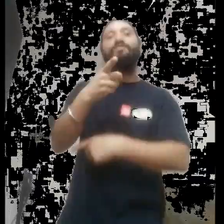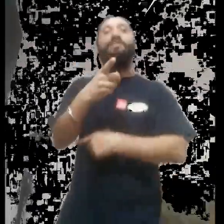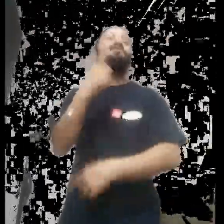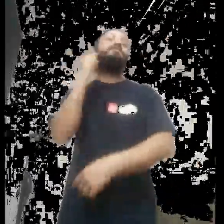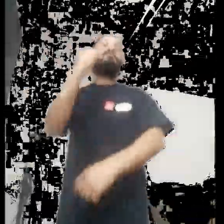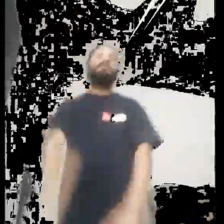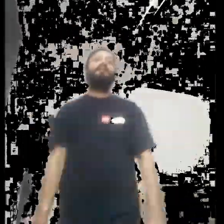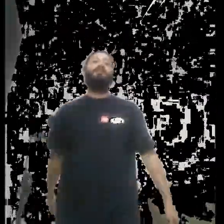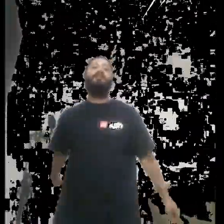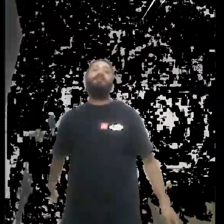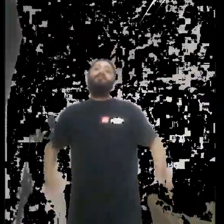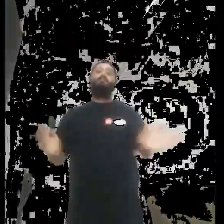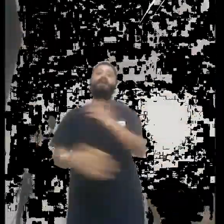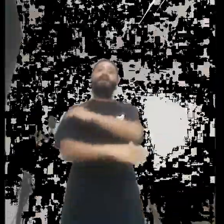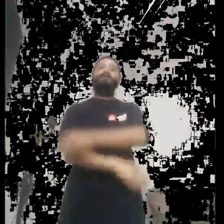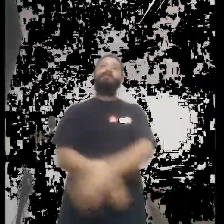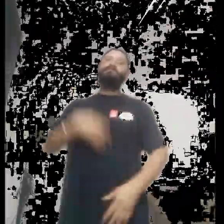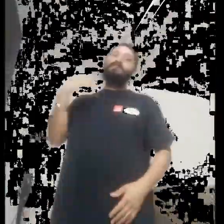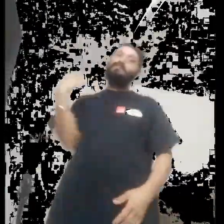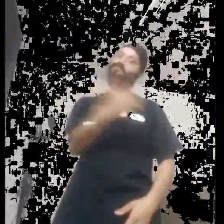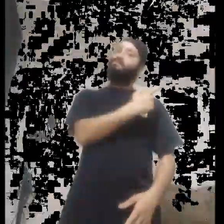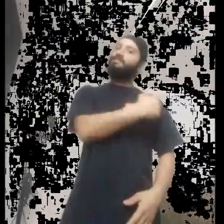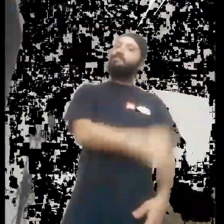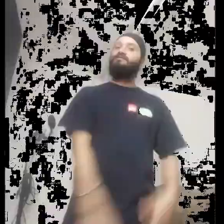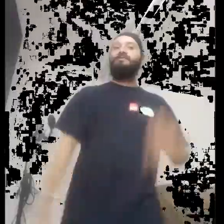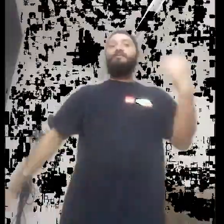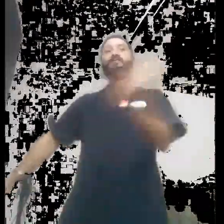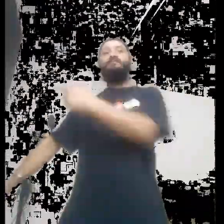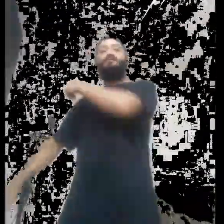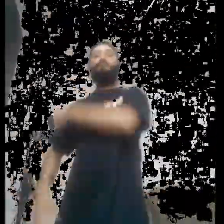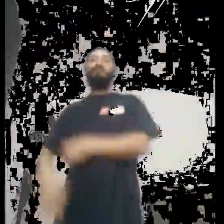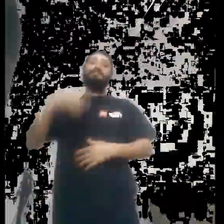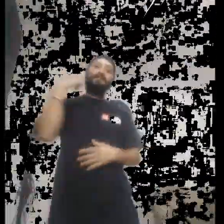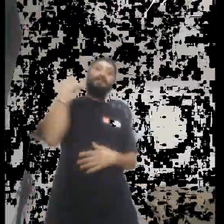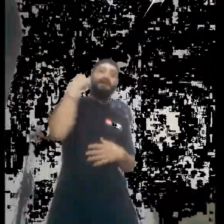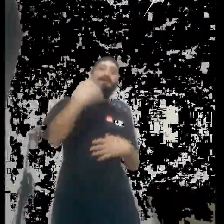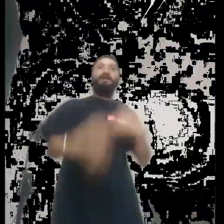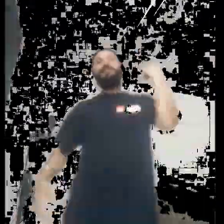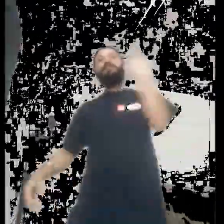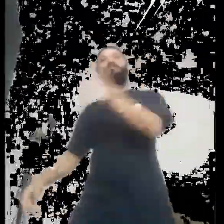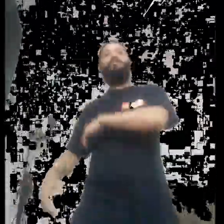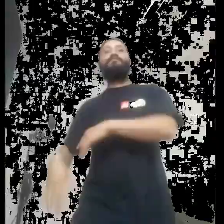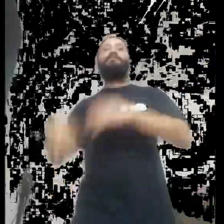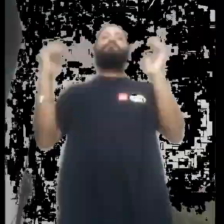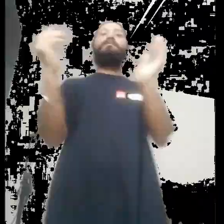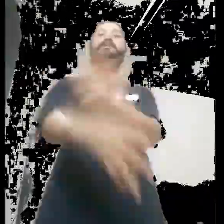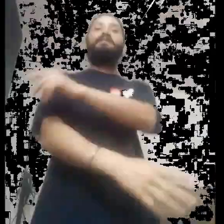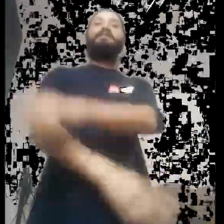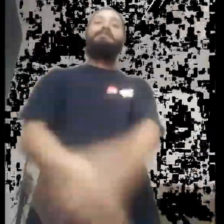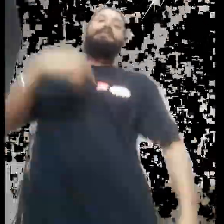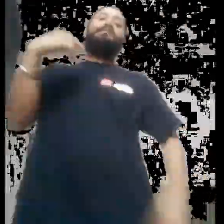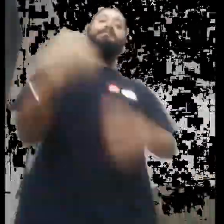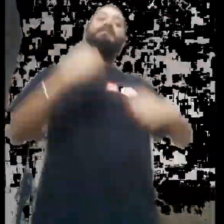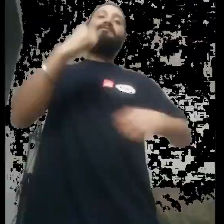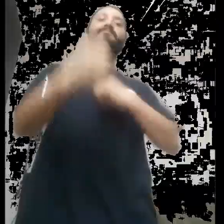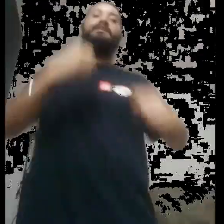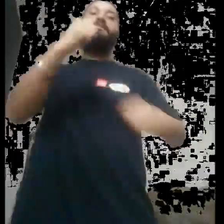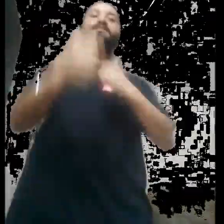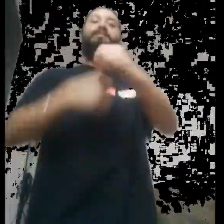the one. Today I want to sing, turn on the head, it always burning. That's why I